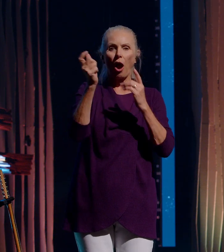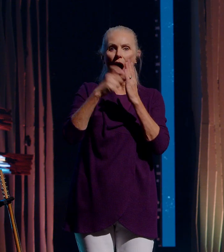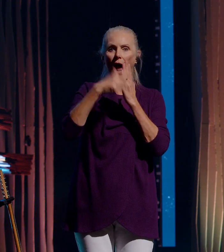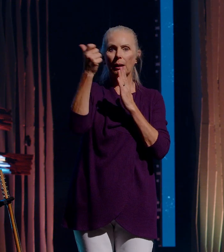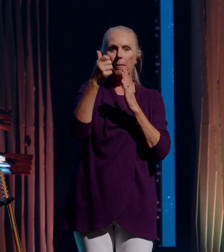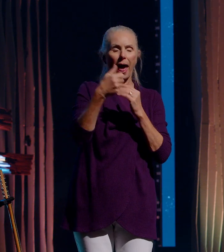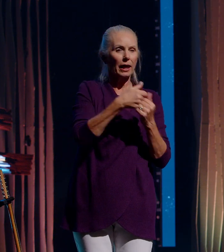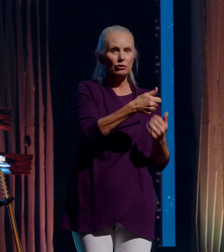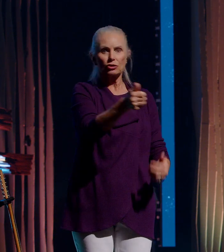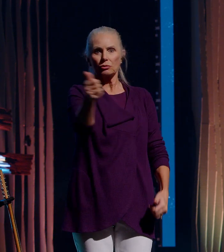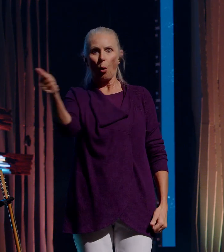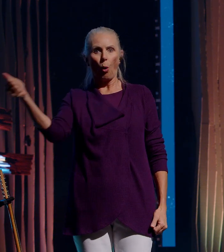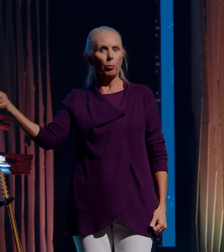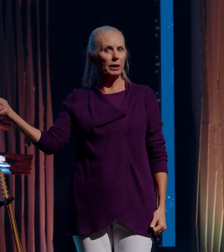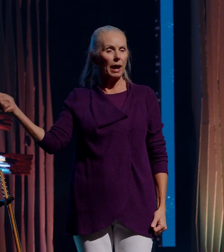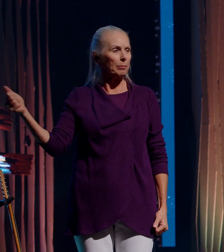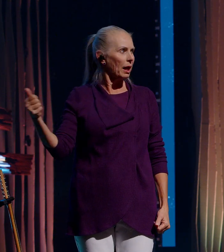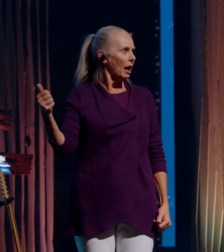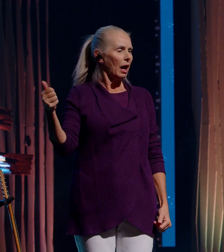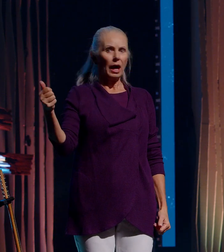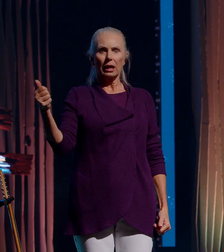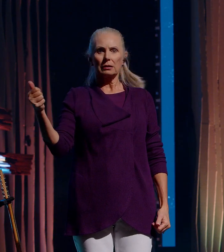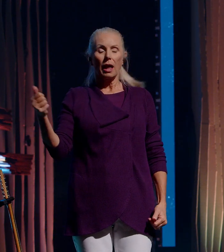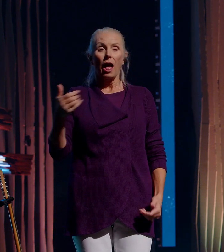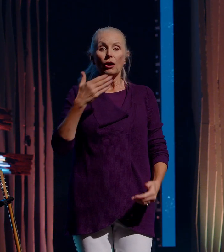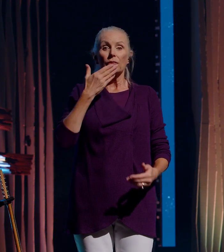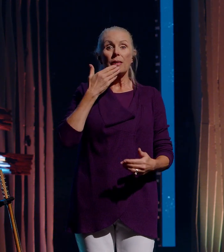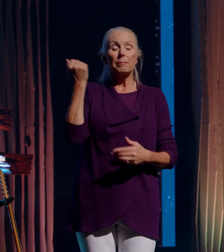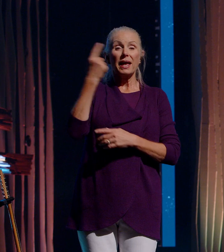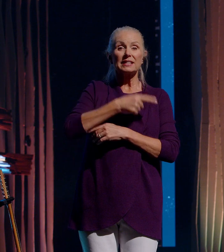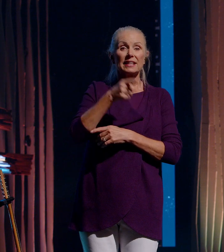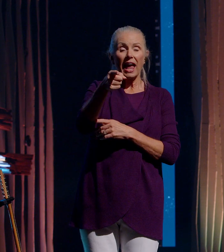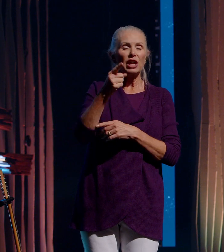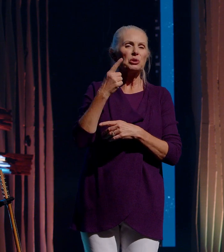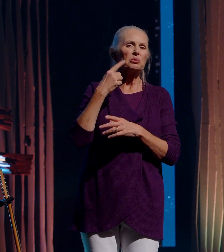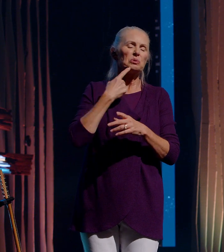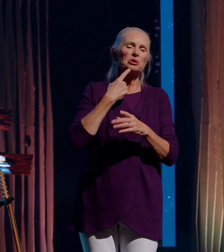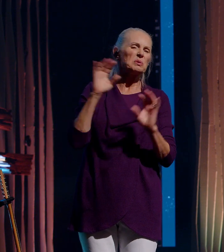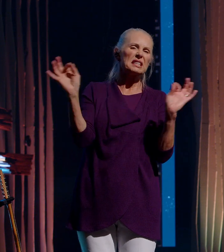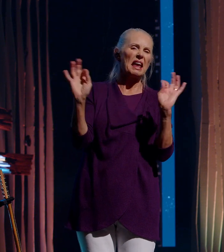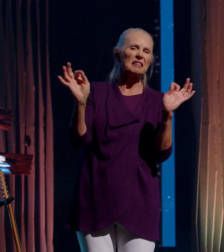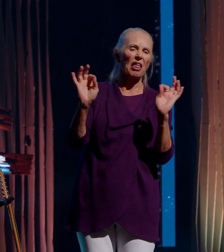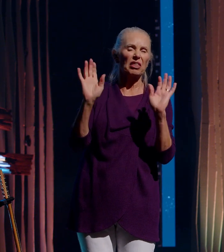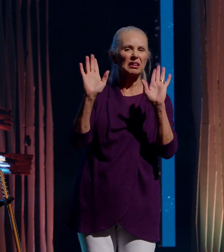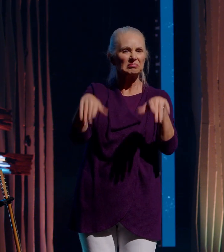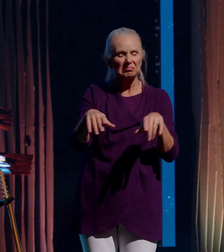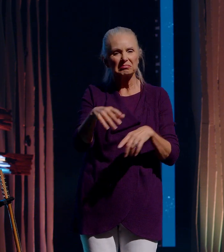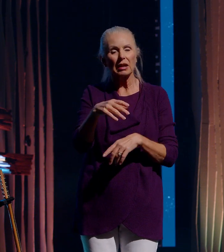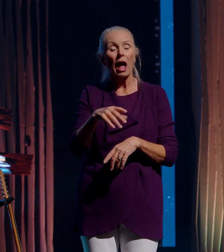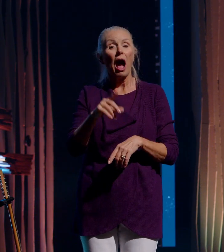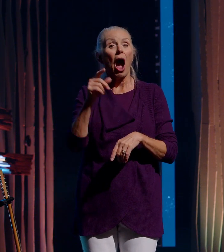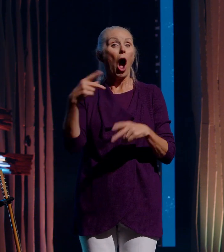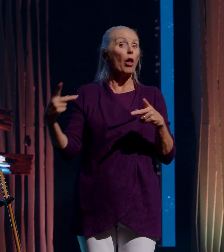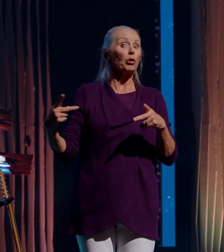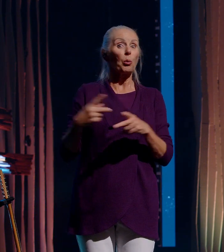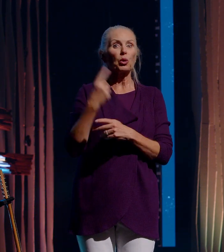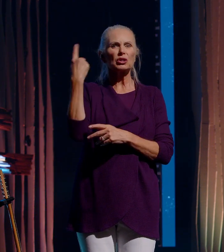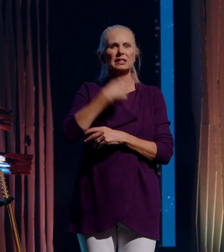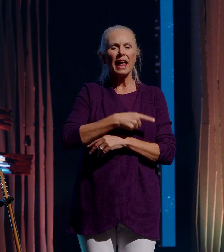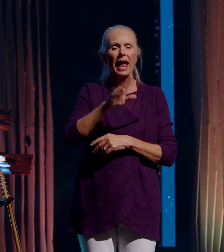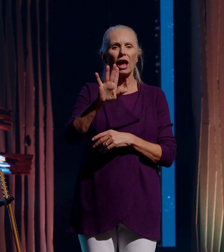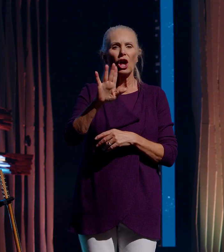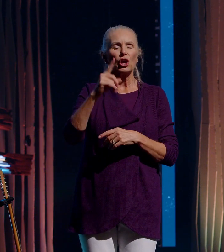right? And you kind of just walk through, and on your best of days, you'll just kind of let it go and be like, oh, this is interesting. On your worst of days, other things will go through your